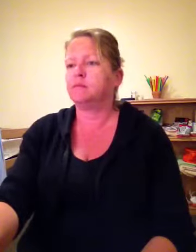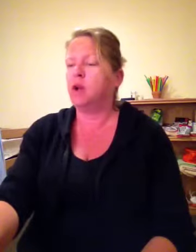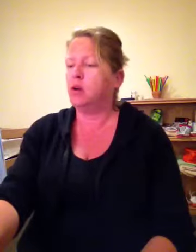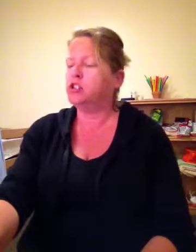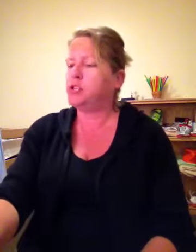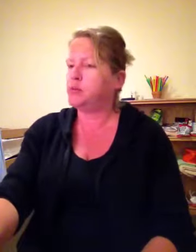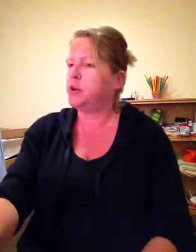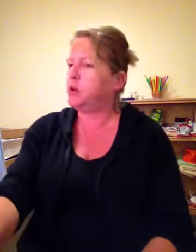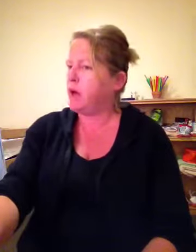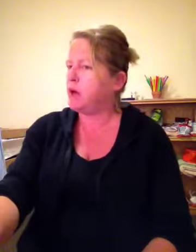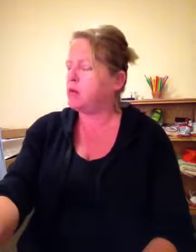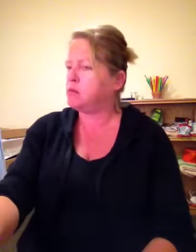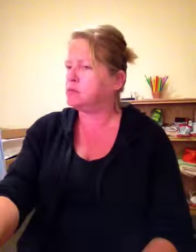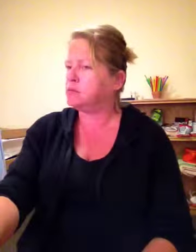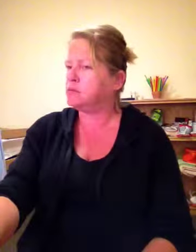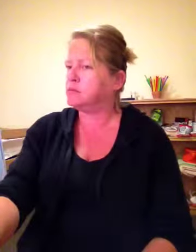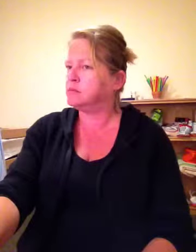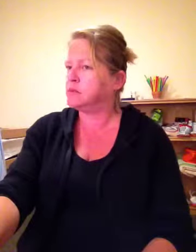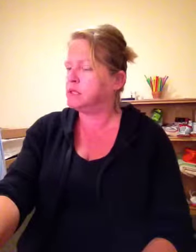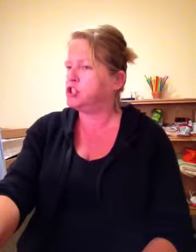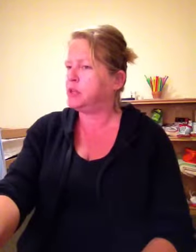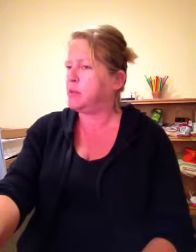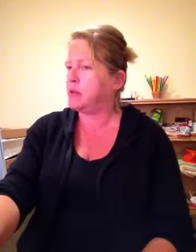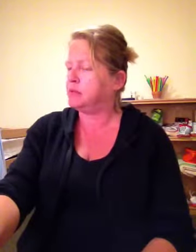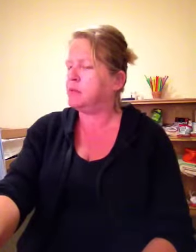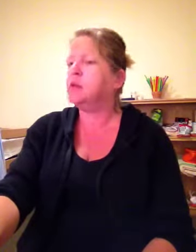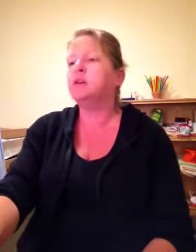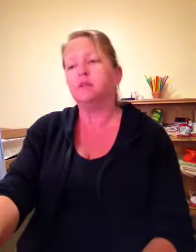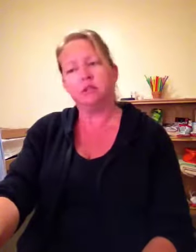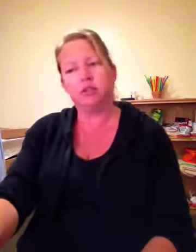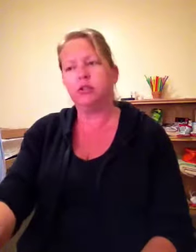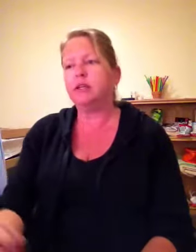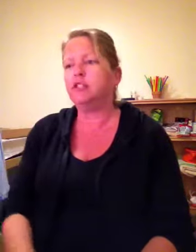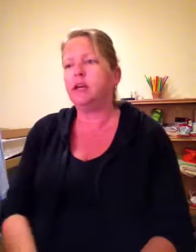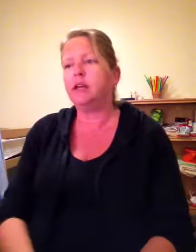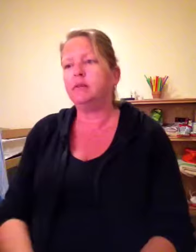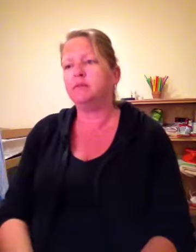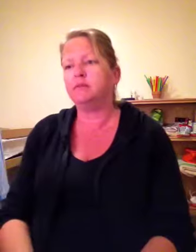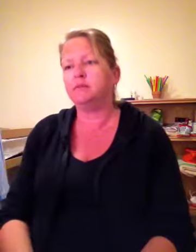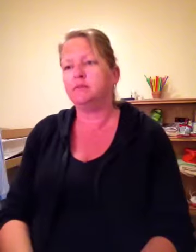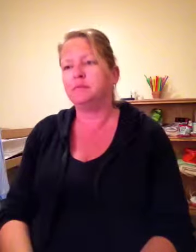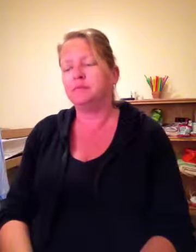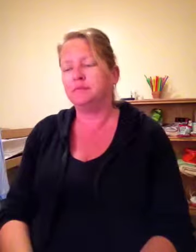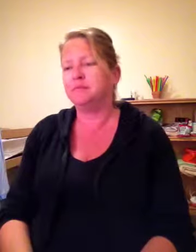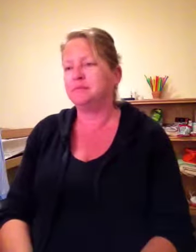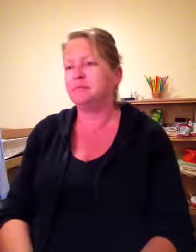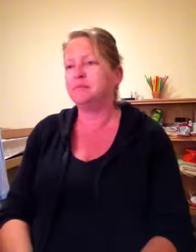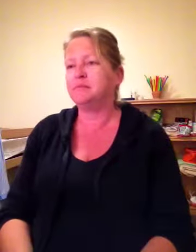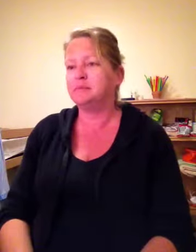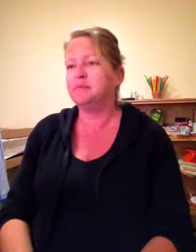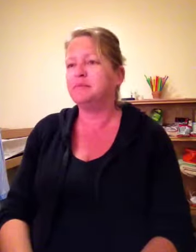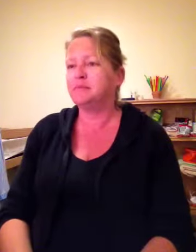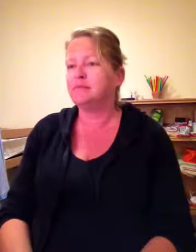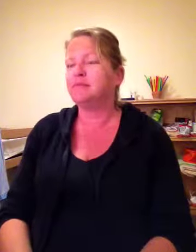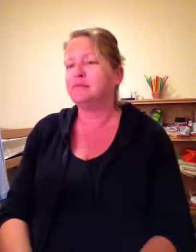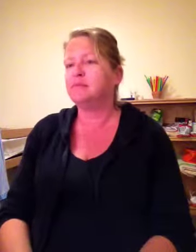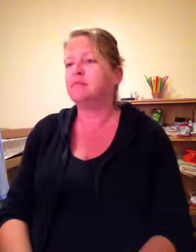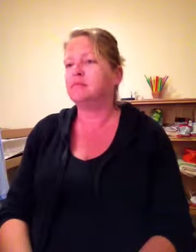Oh, she did pretty well, didn't she, Ben? She sure did, So Shelley. she's doing well in all areas. Reading